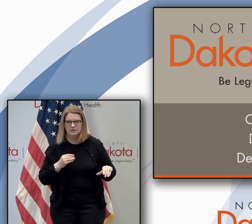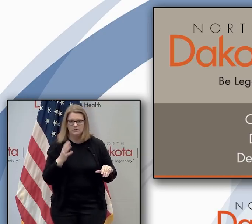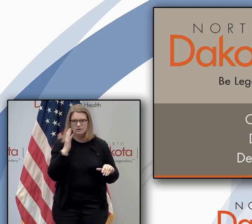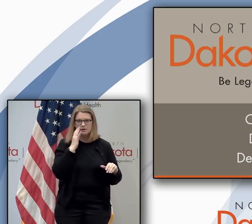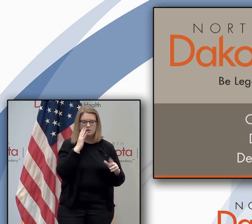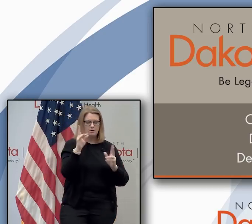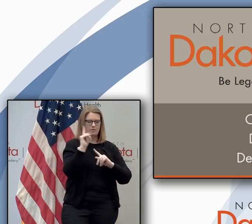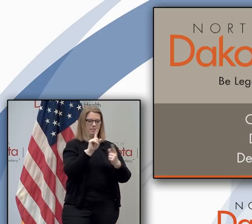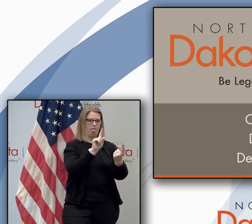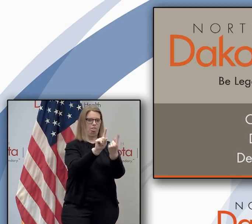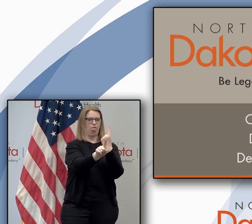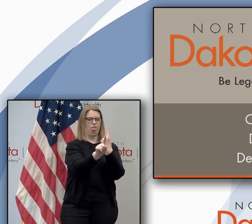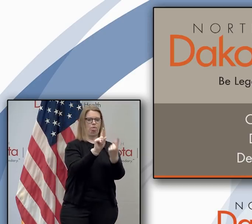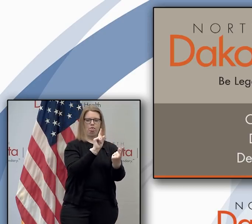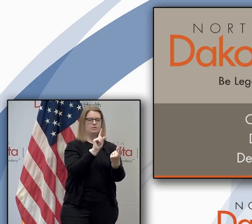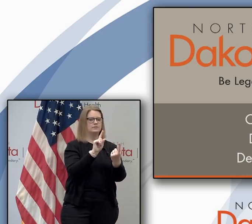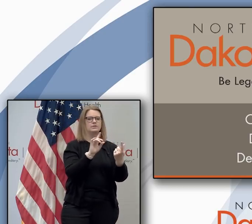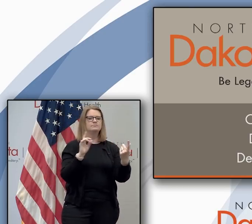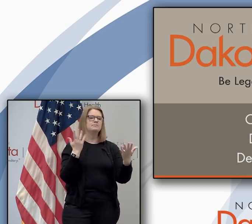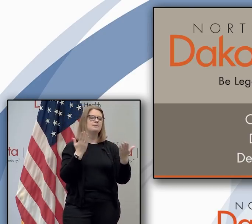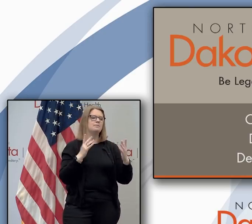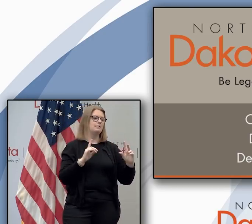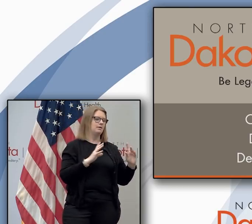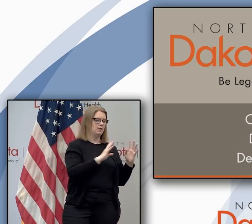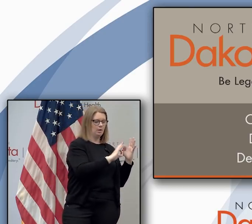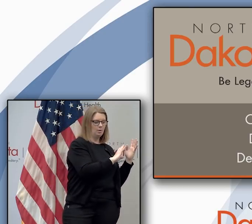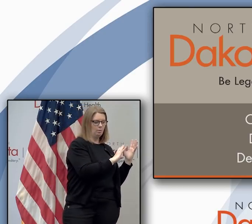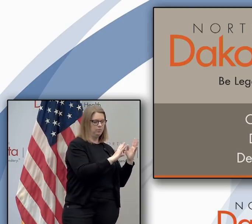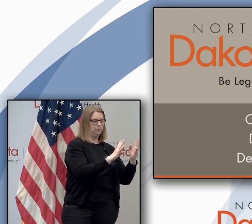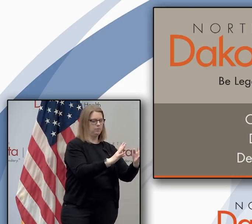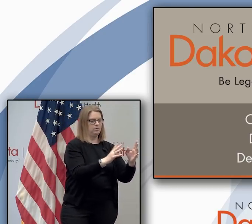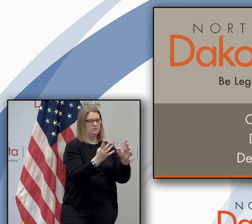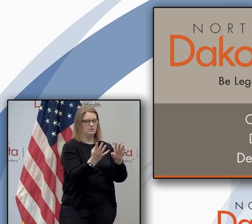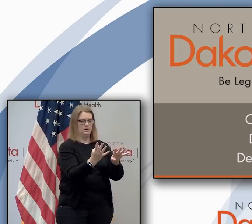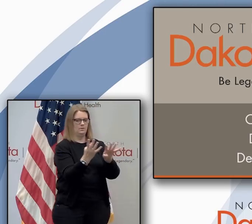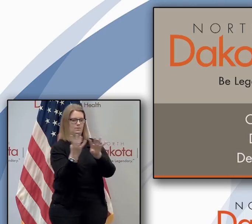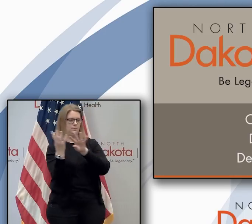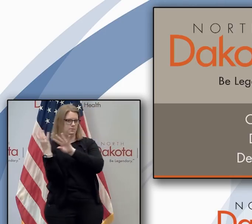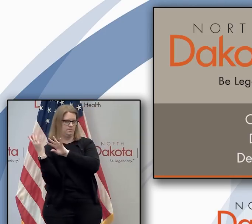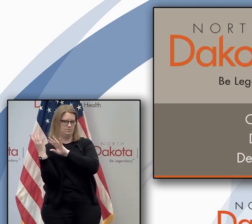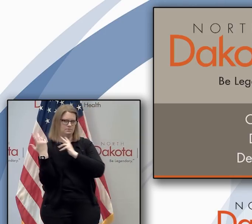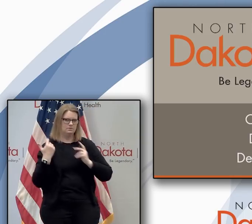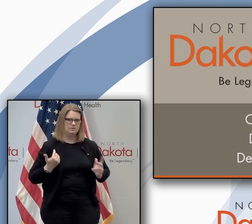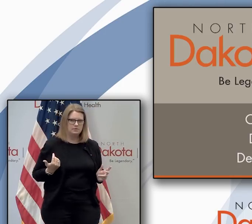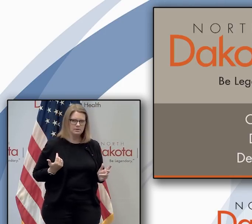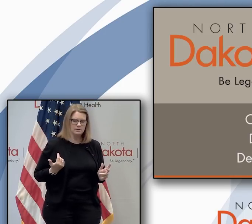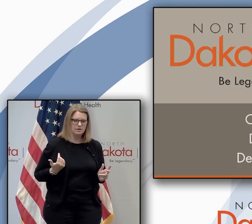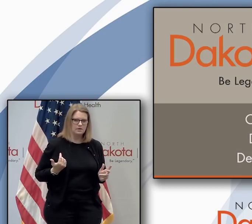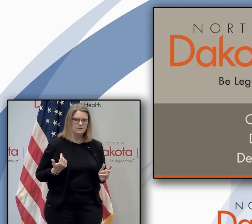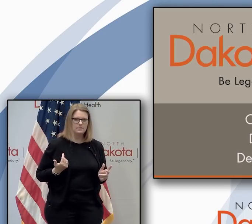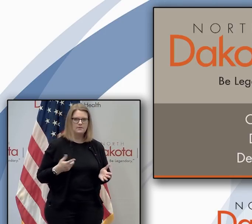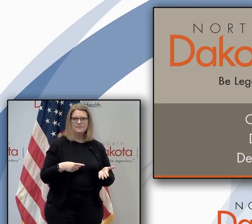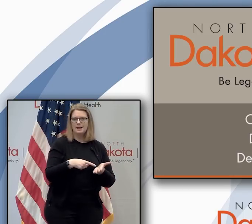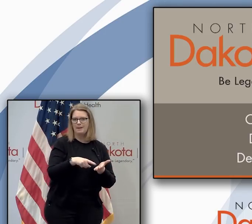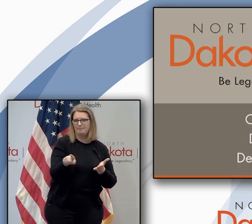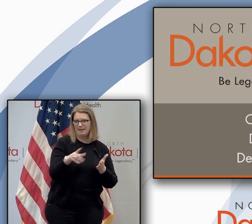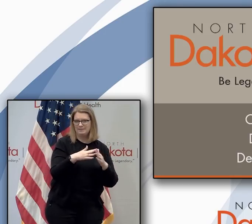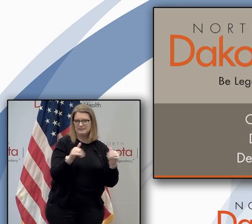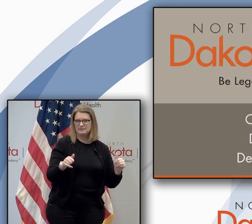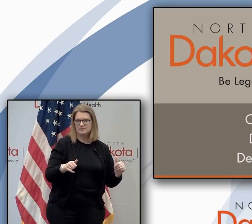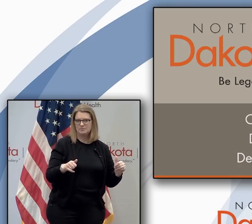going face to face against each other when they're coming or going, having contactless payment